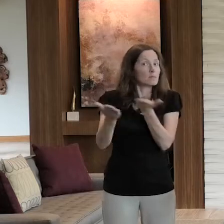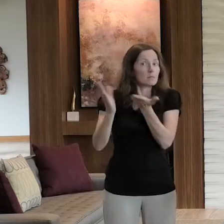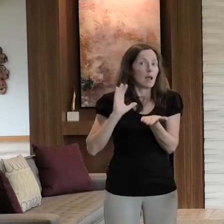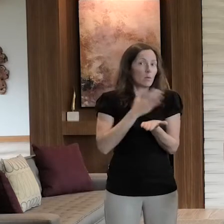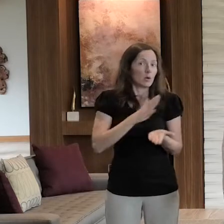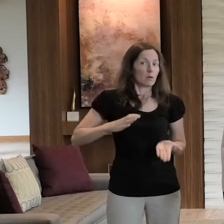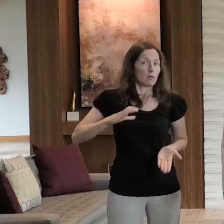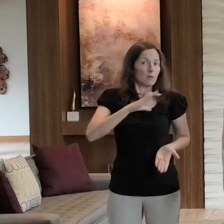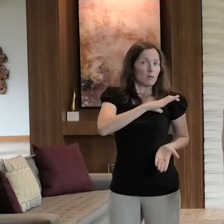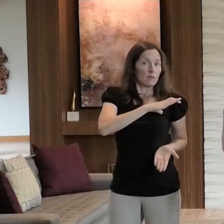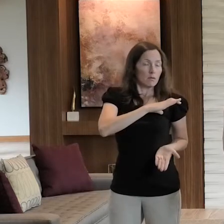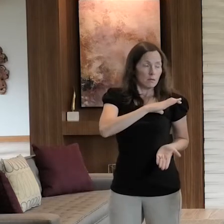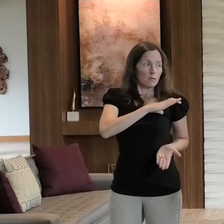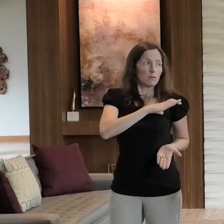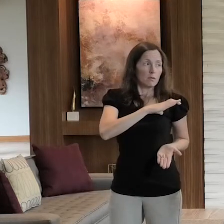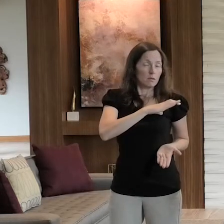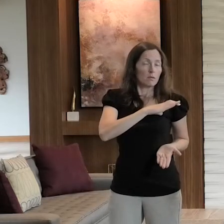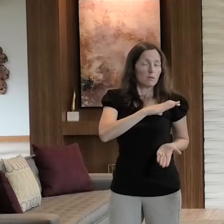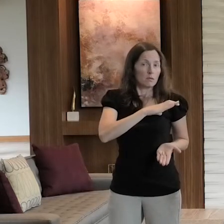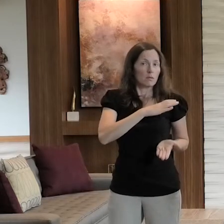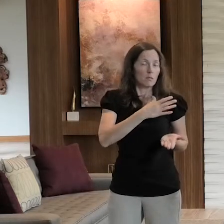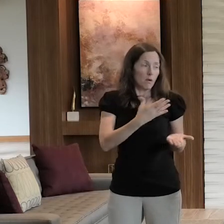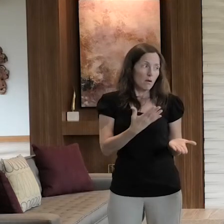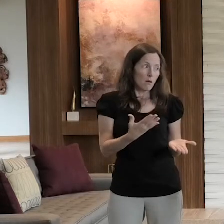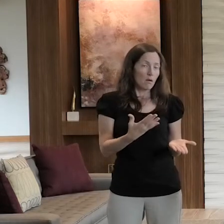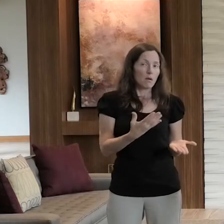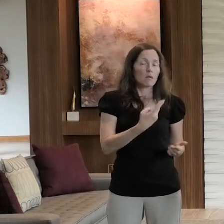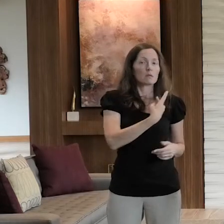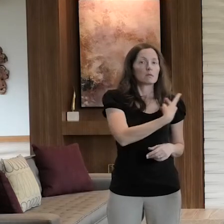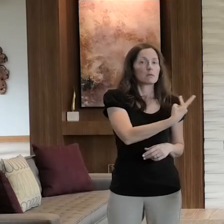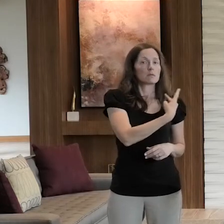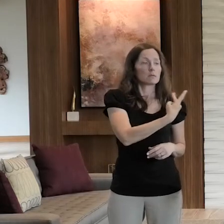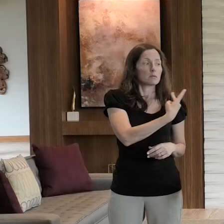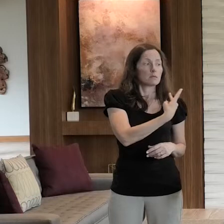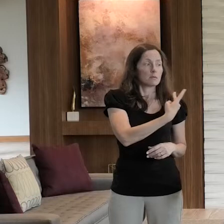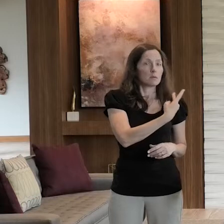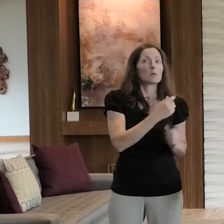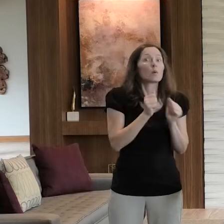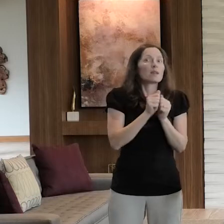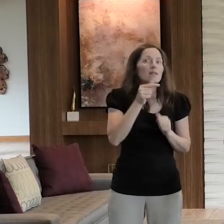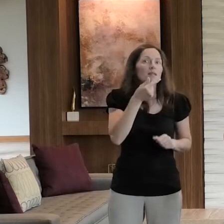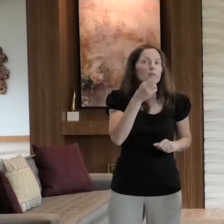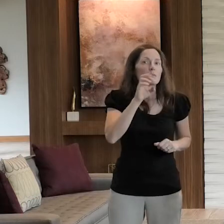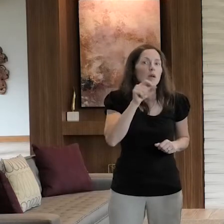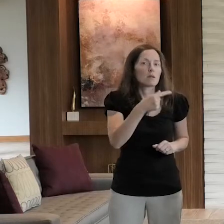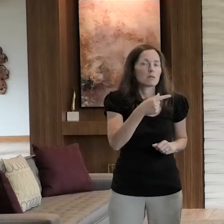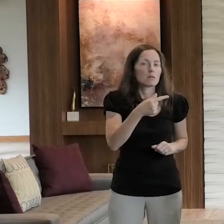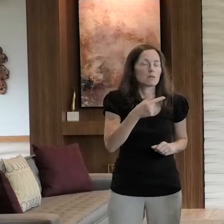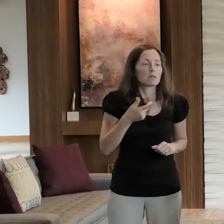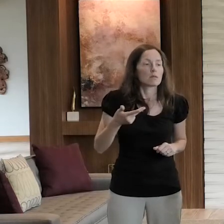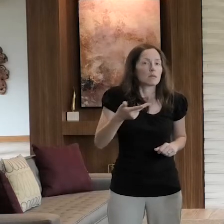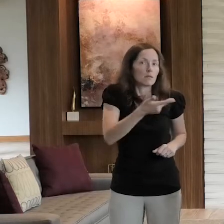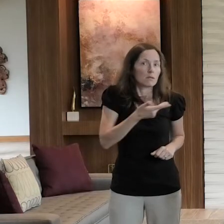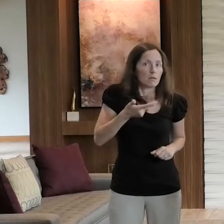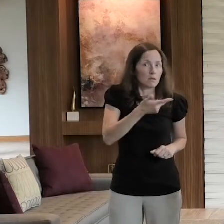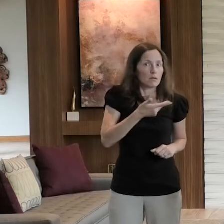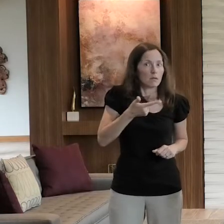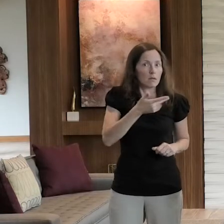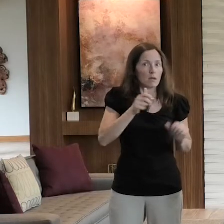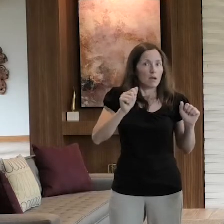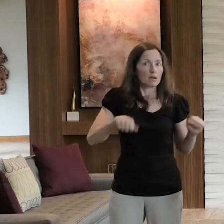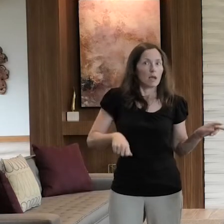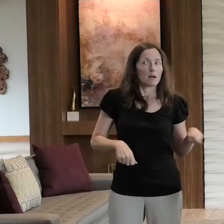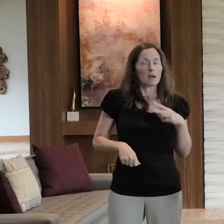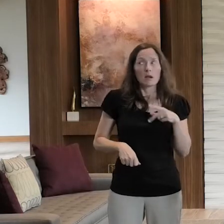the executive here in the county. But you and me, standing here with Greg, have the ability to look at the folks on that side